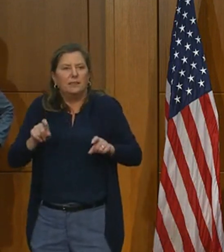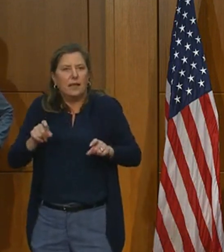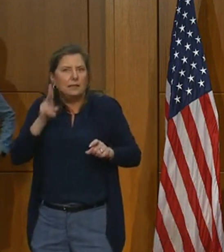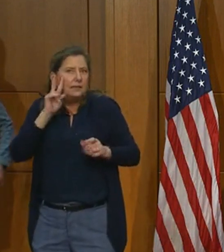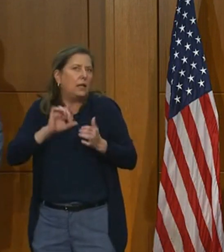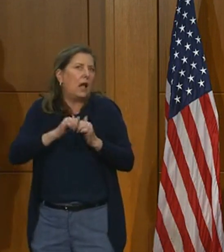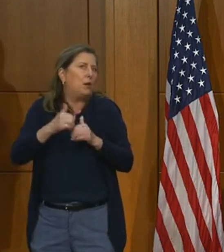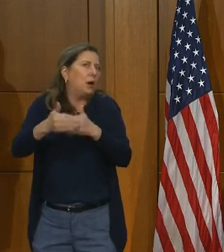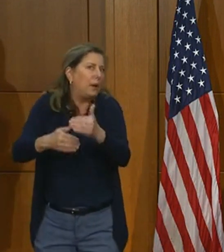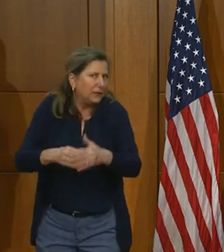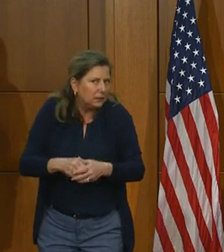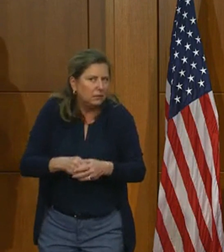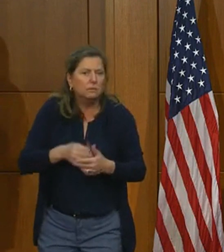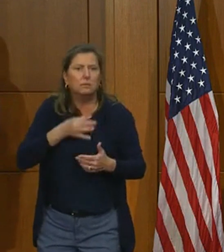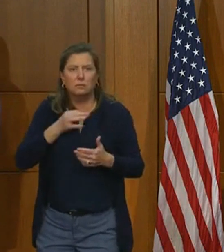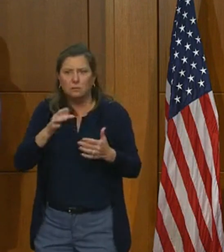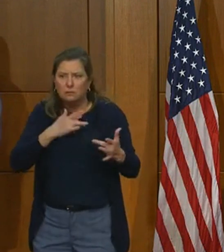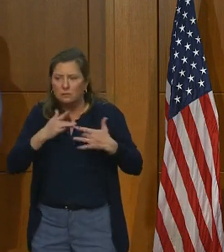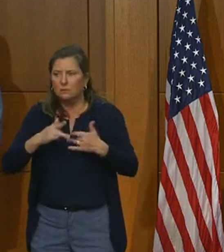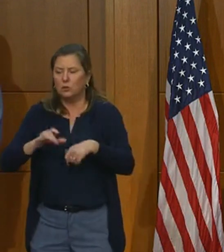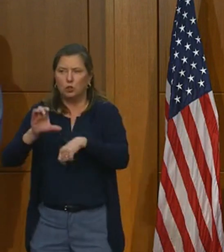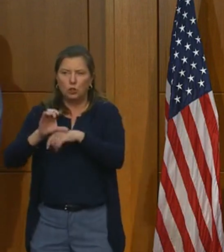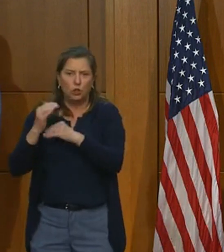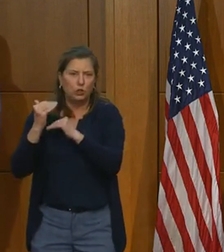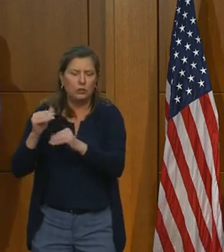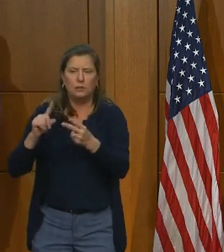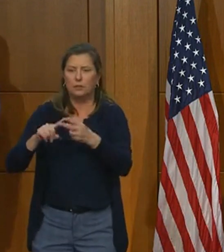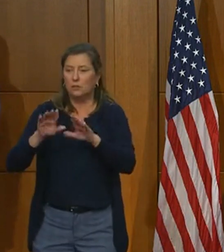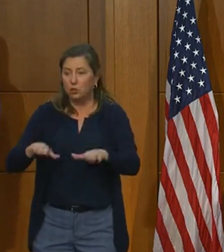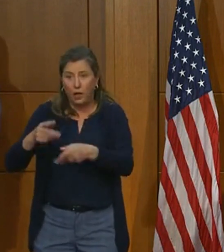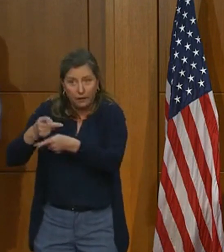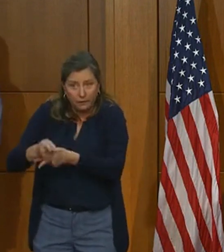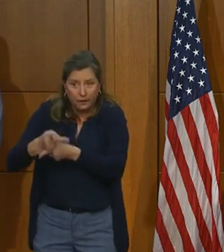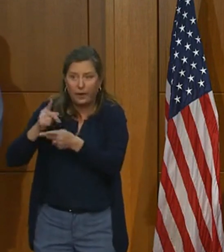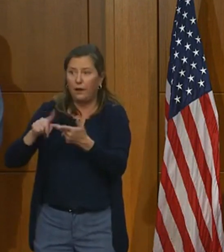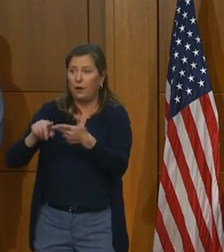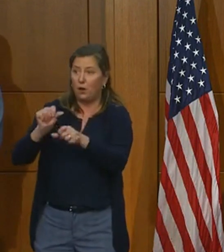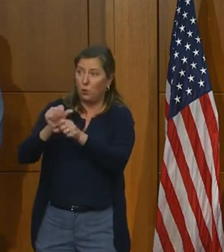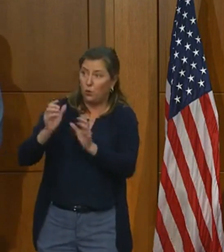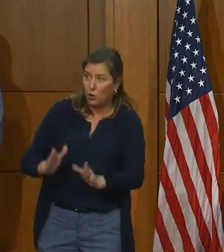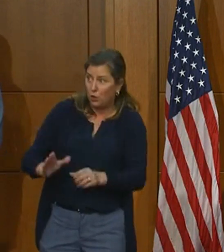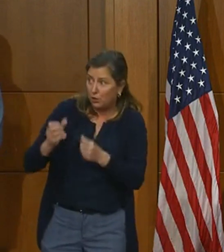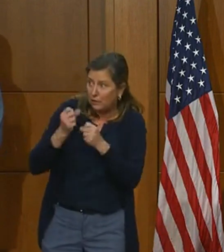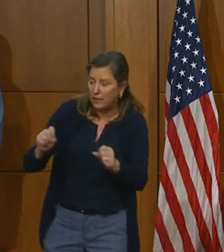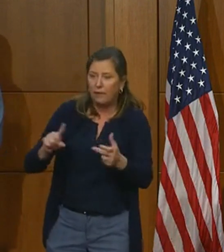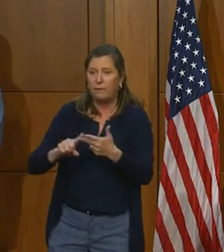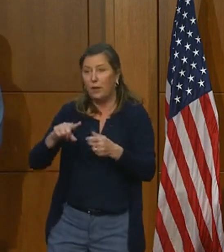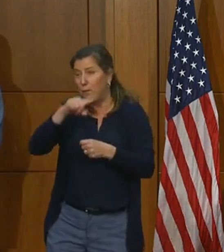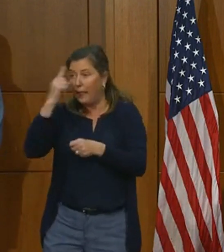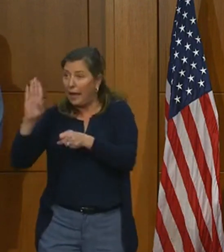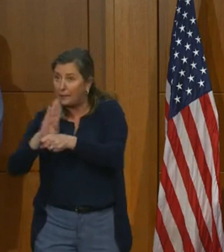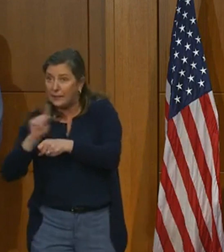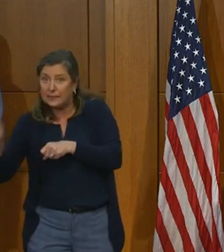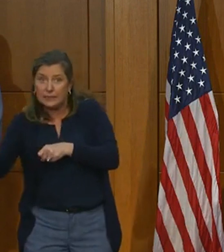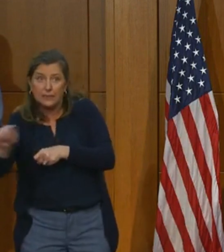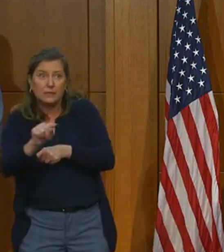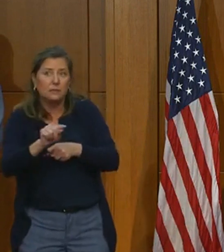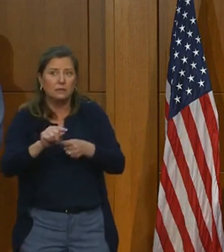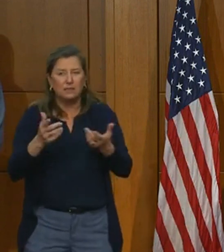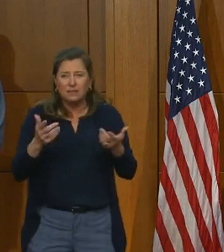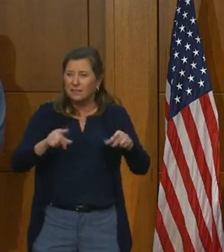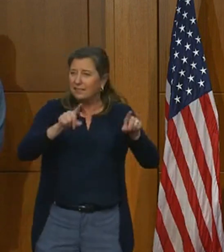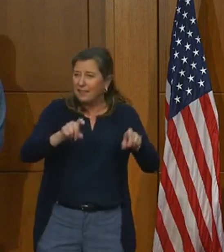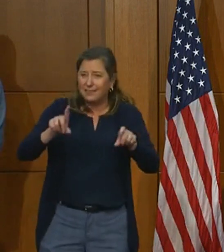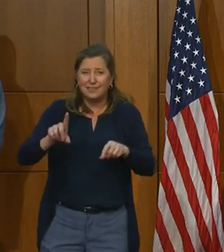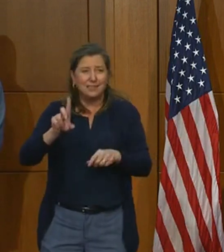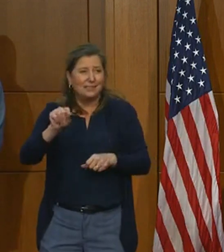about restrictions on churches, child care, worker safety, black businesses, testing,